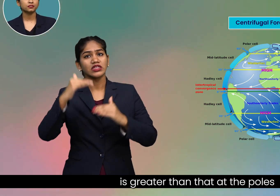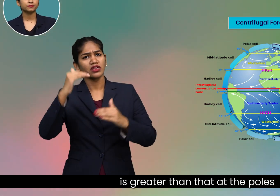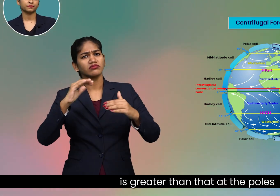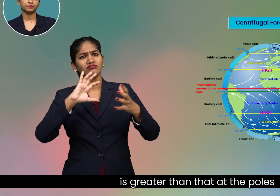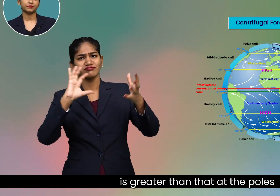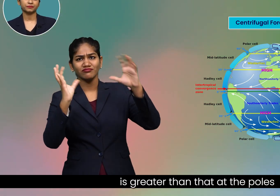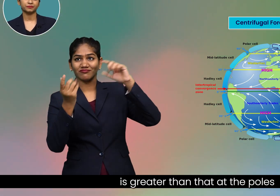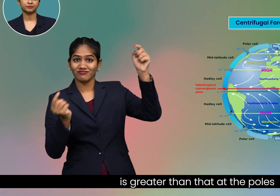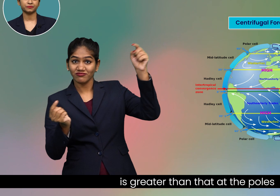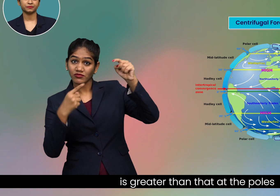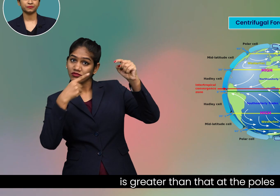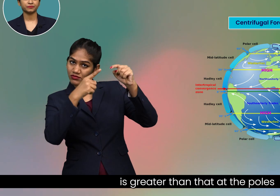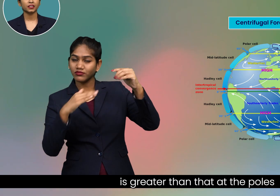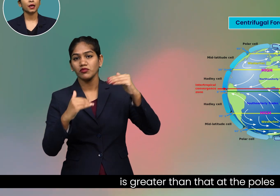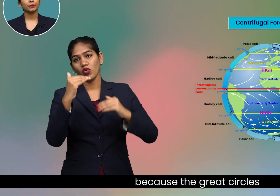poles